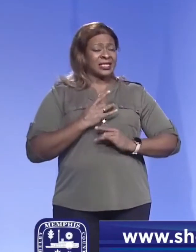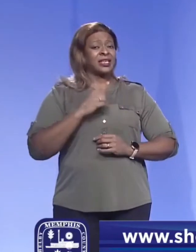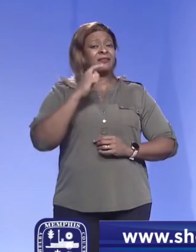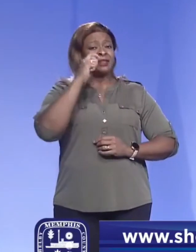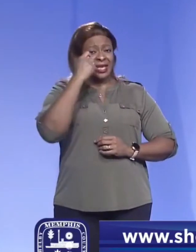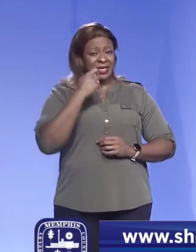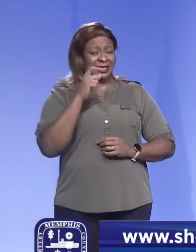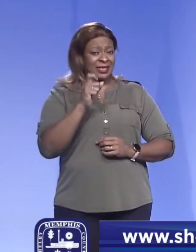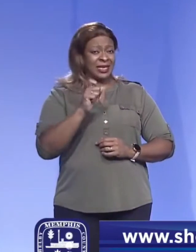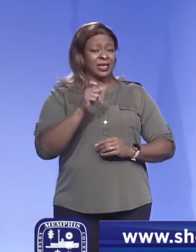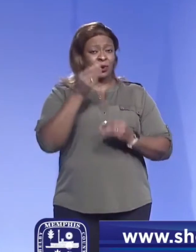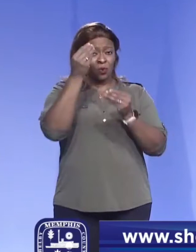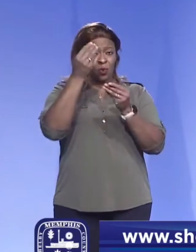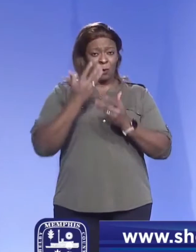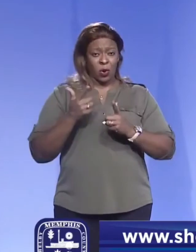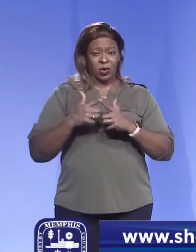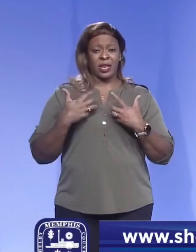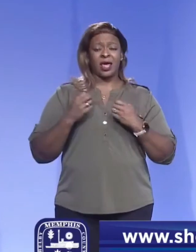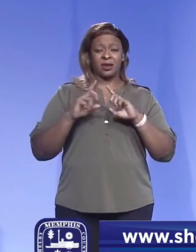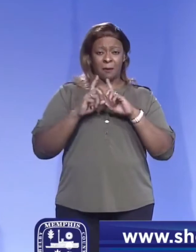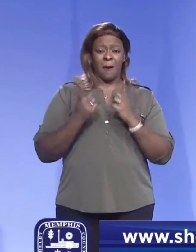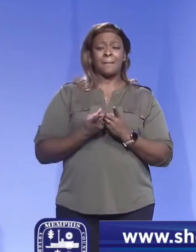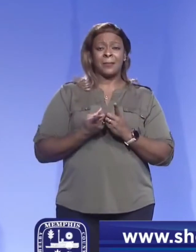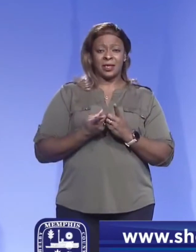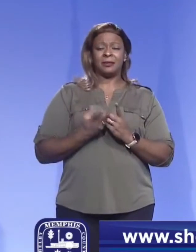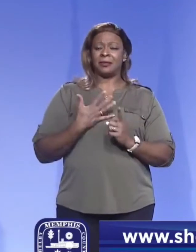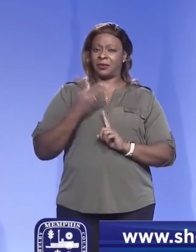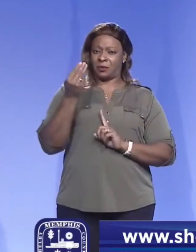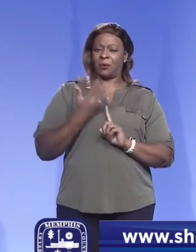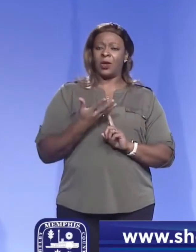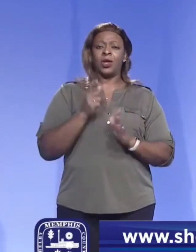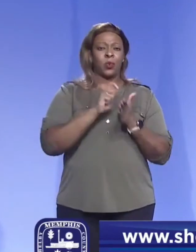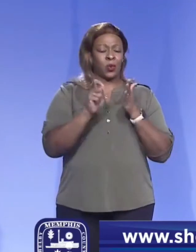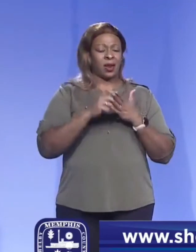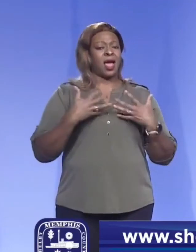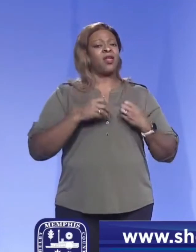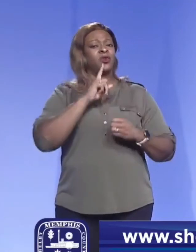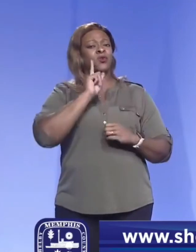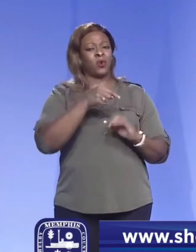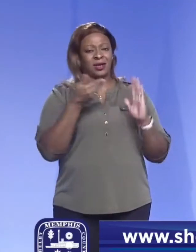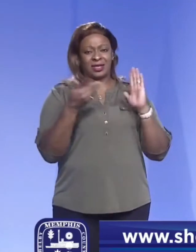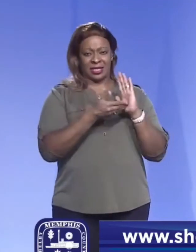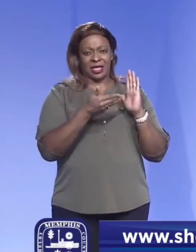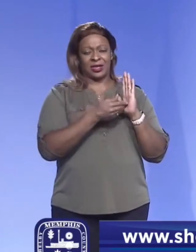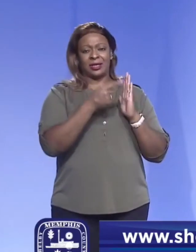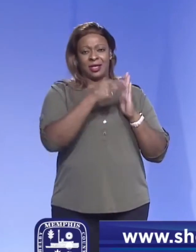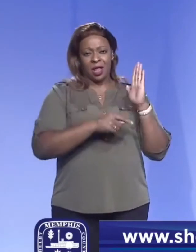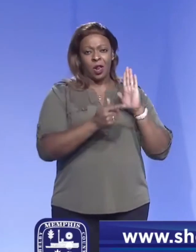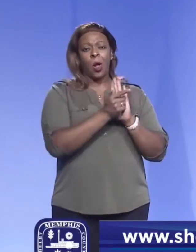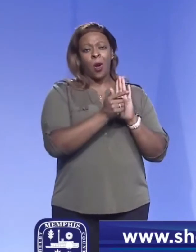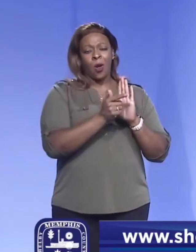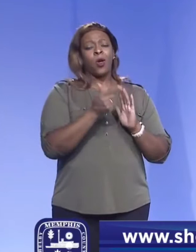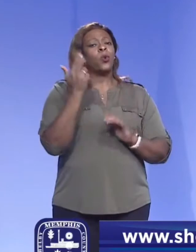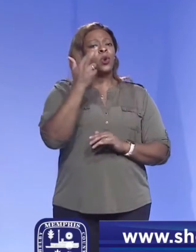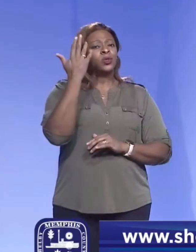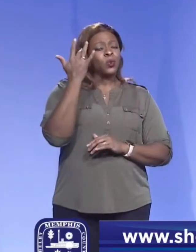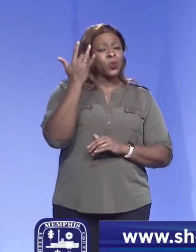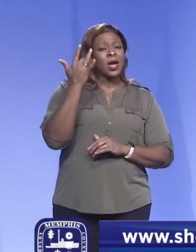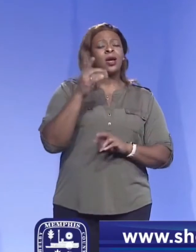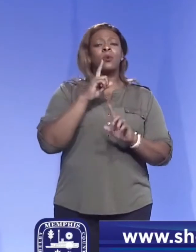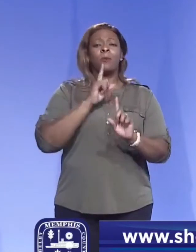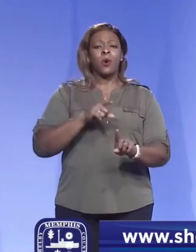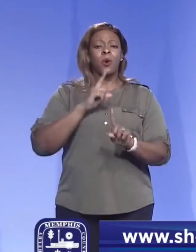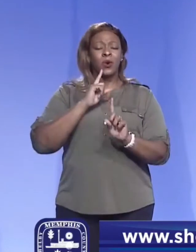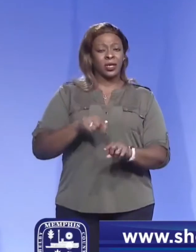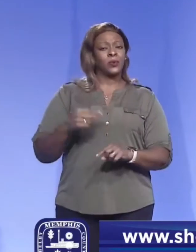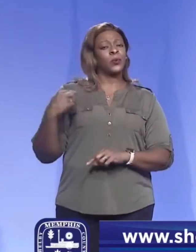that needs to be reported to the health department. That's written in the health directive, but one of the reasons for reporting is